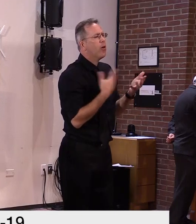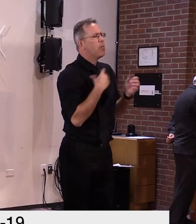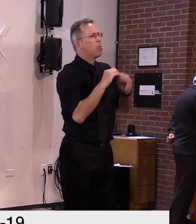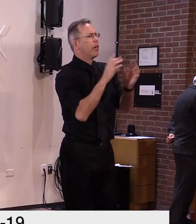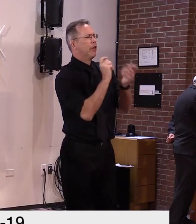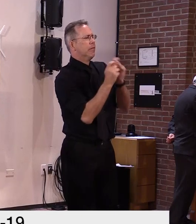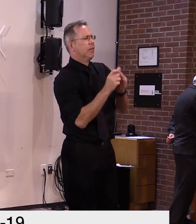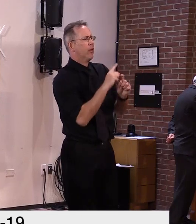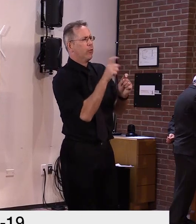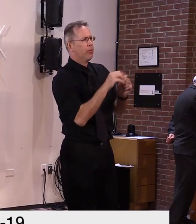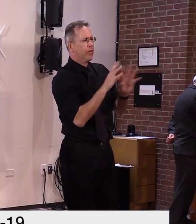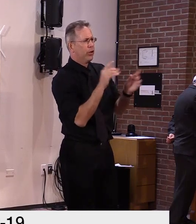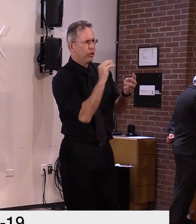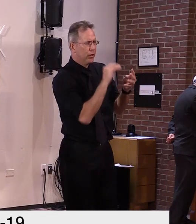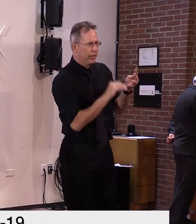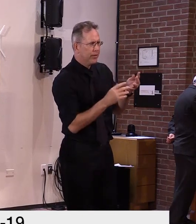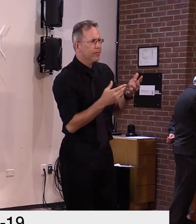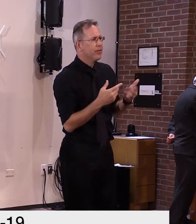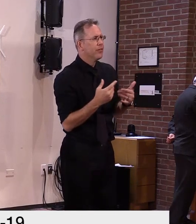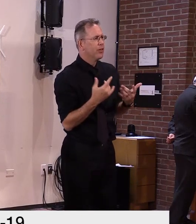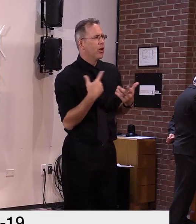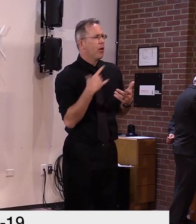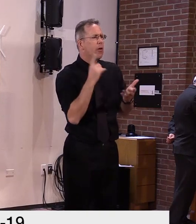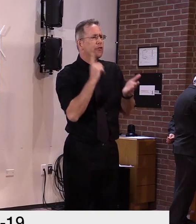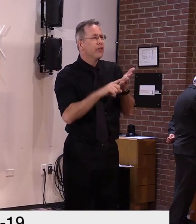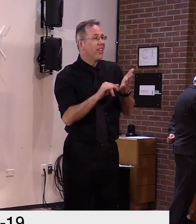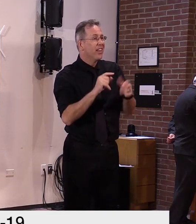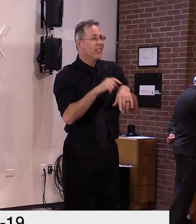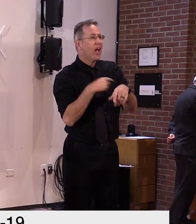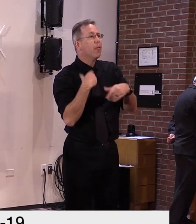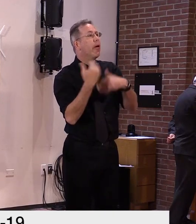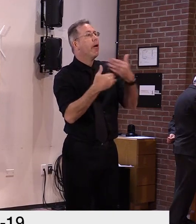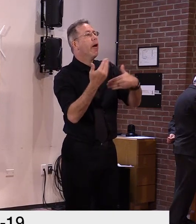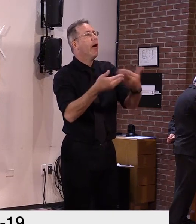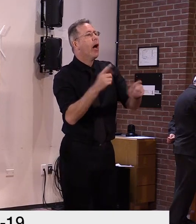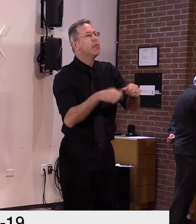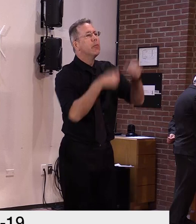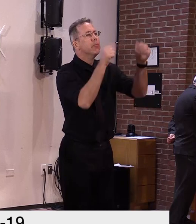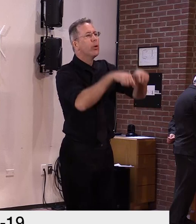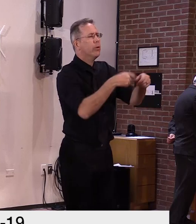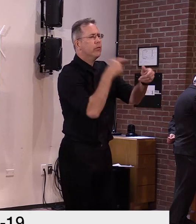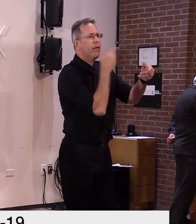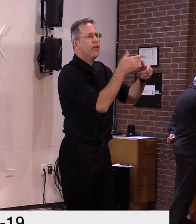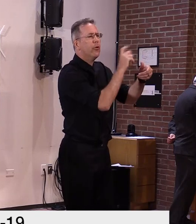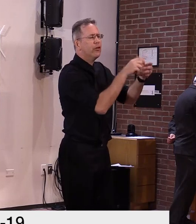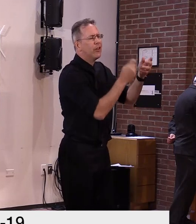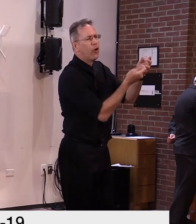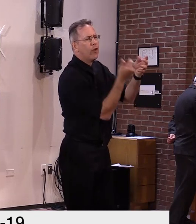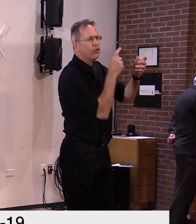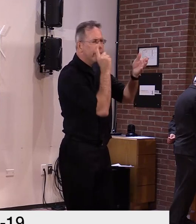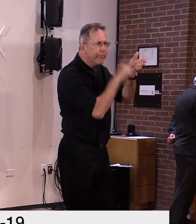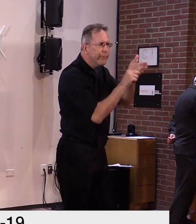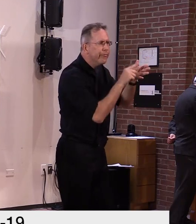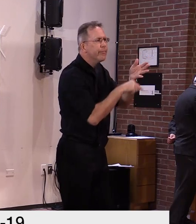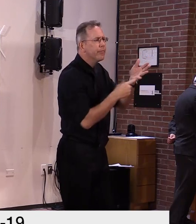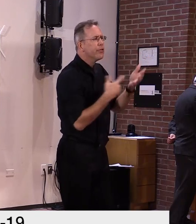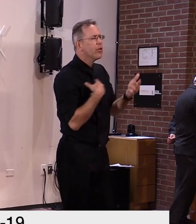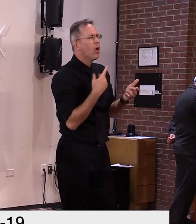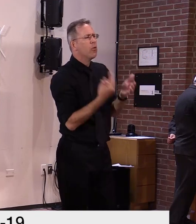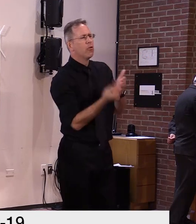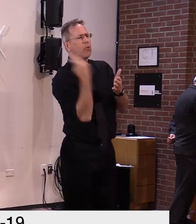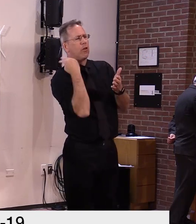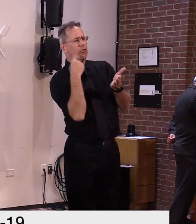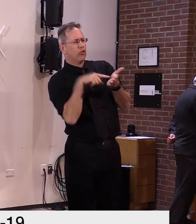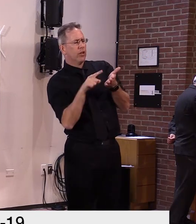last time I checked on it, it had not been removed due to it being a required question. But it was not